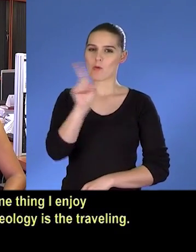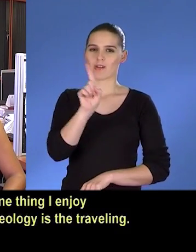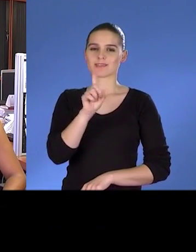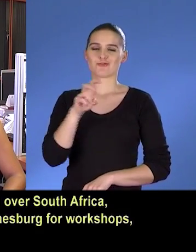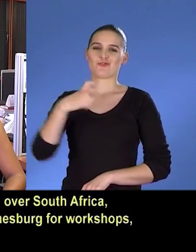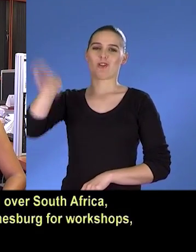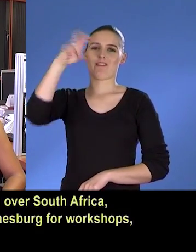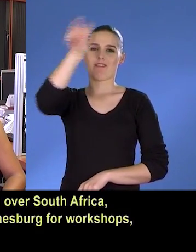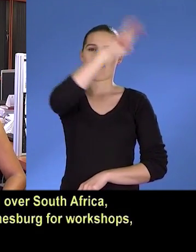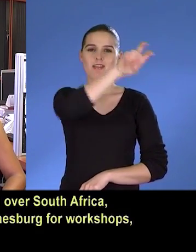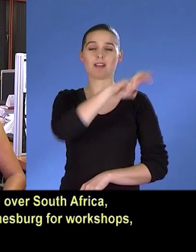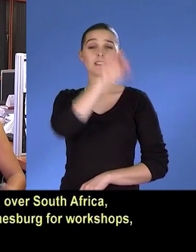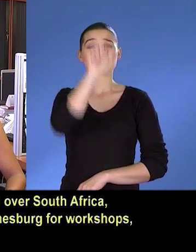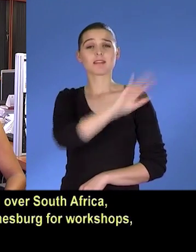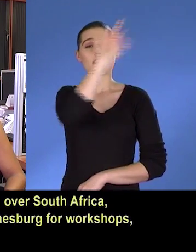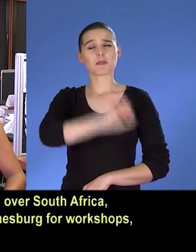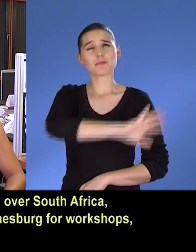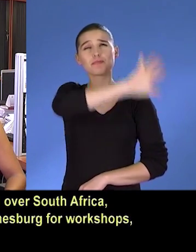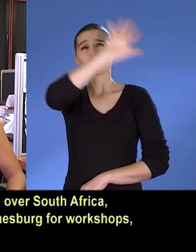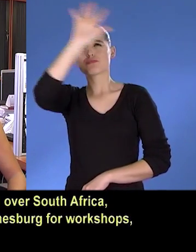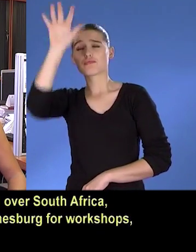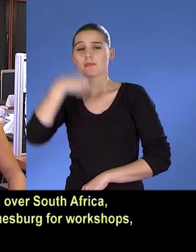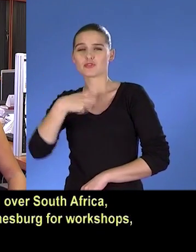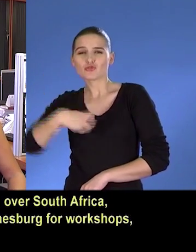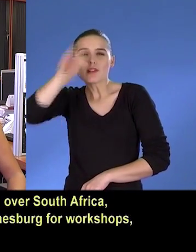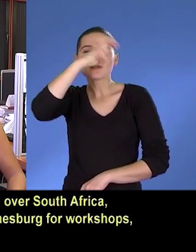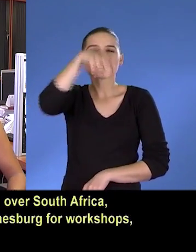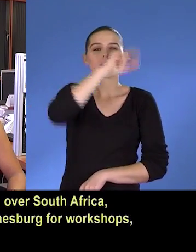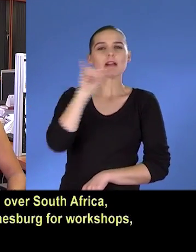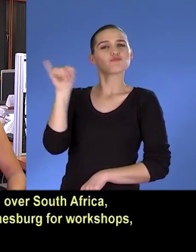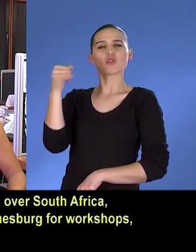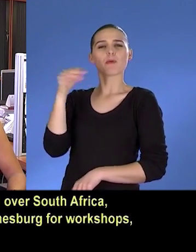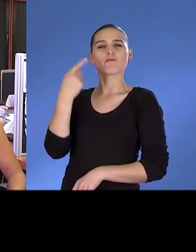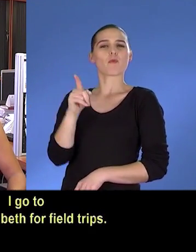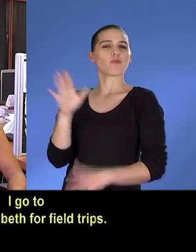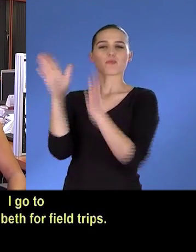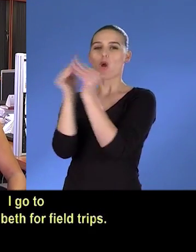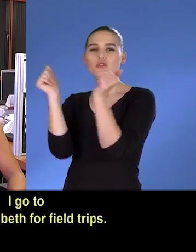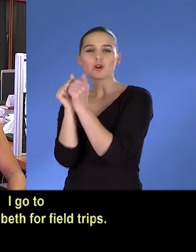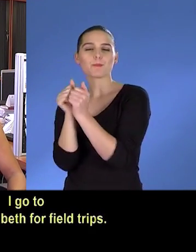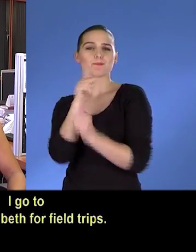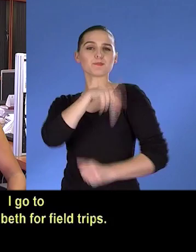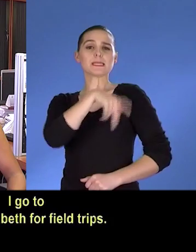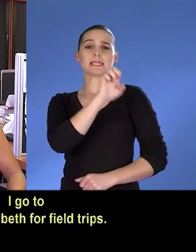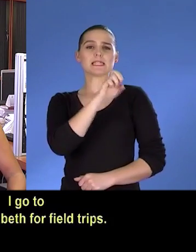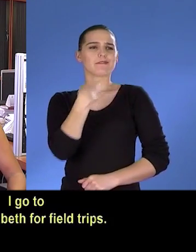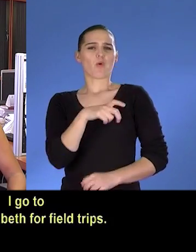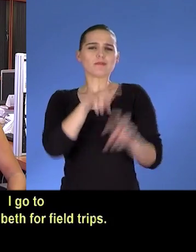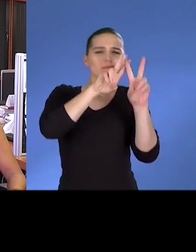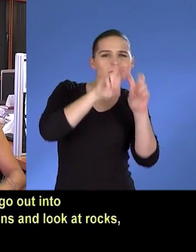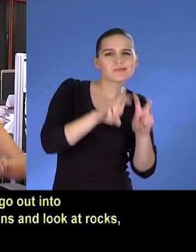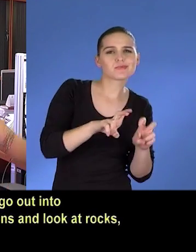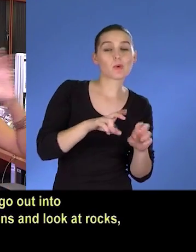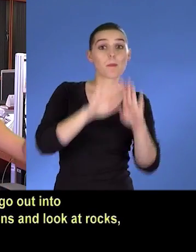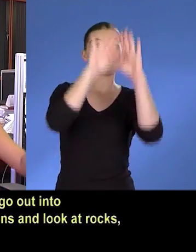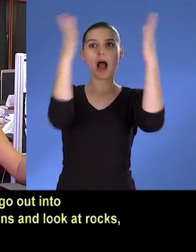is traveling. I travel all over South Africa. I go to Joburg for workshops. I go to Port Elizabeth for field trips.